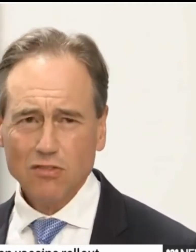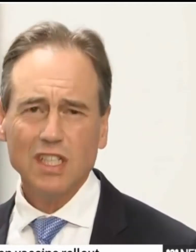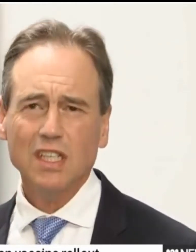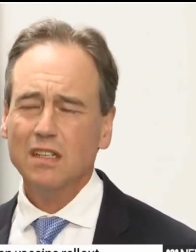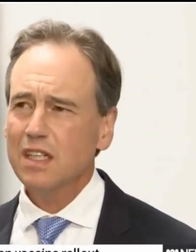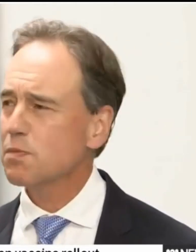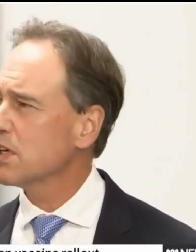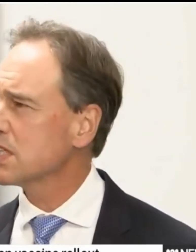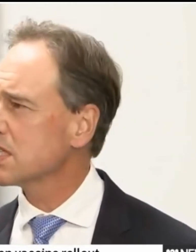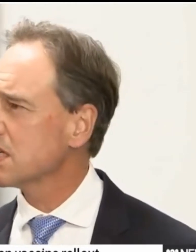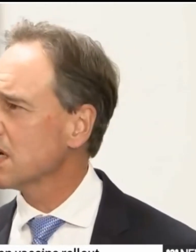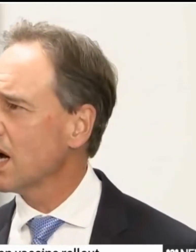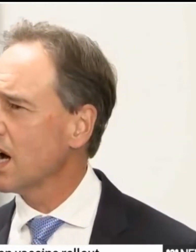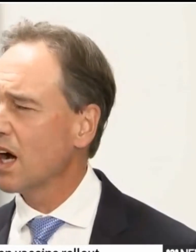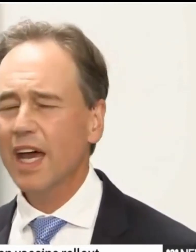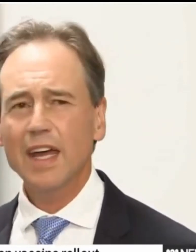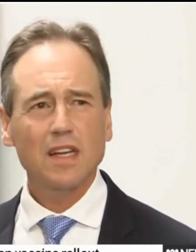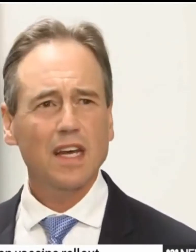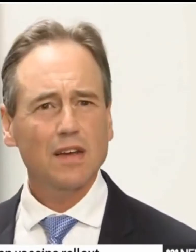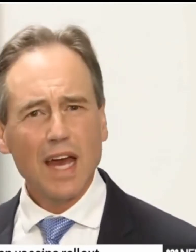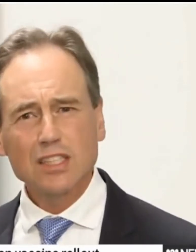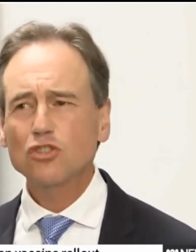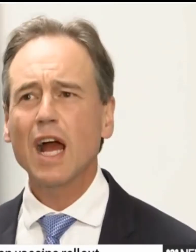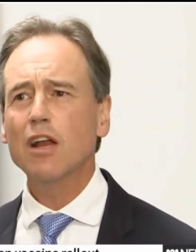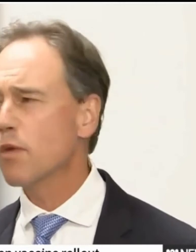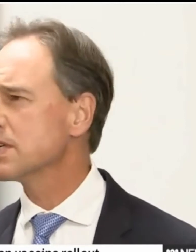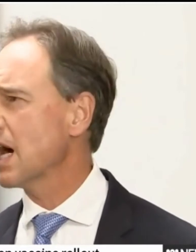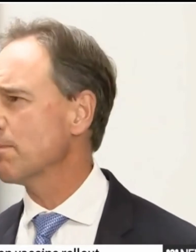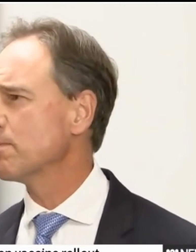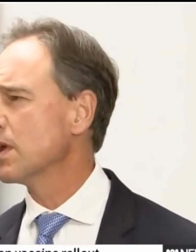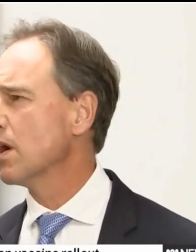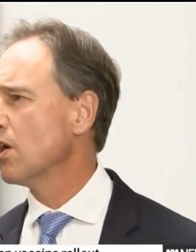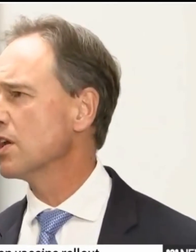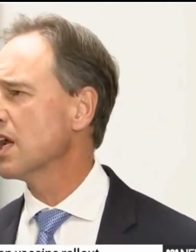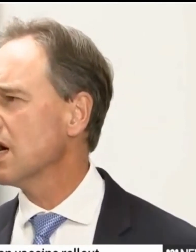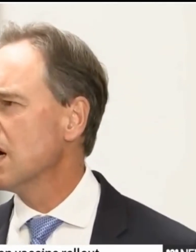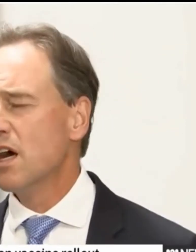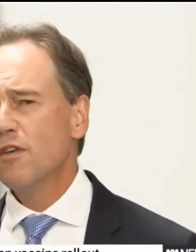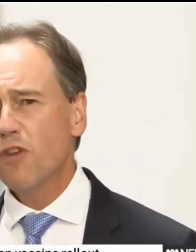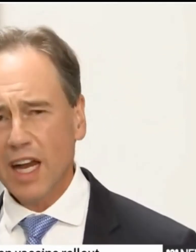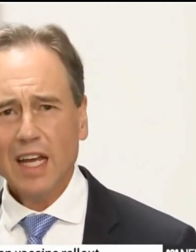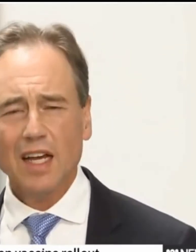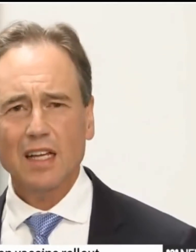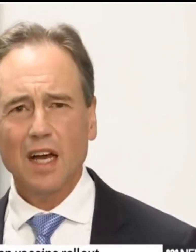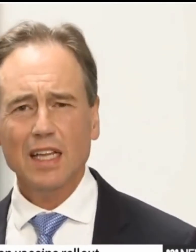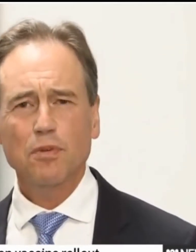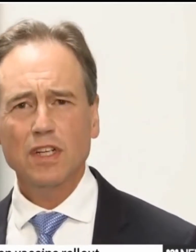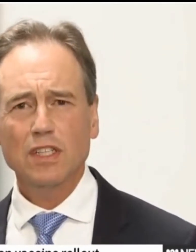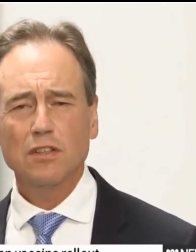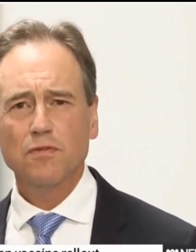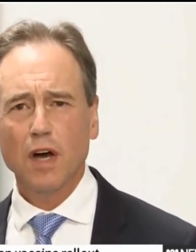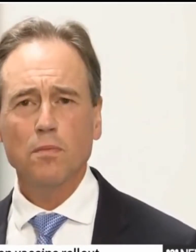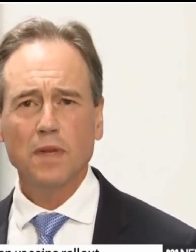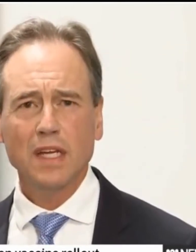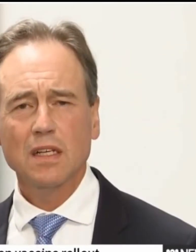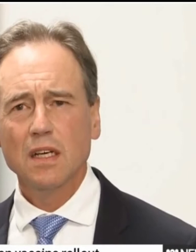There's an interesting experience I had as Australia opens up. On Friday, I had the privilege